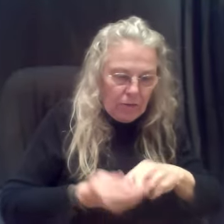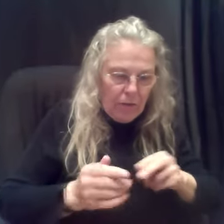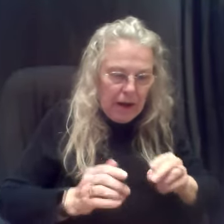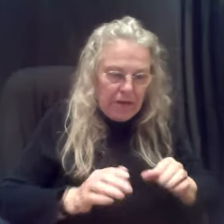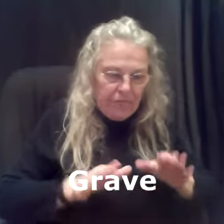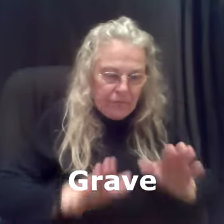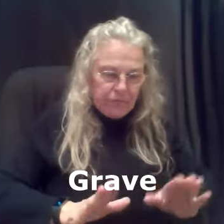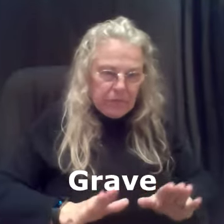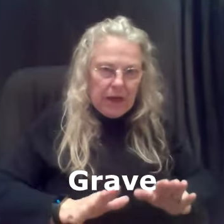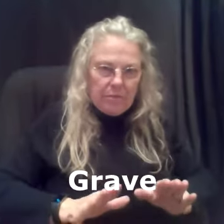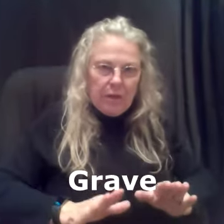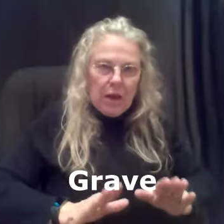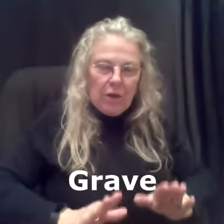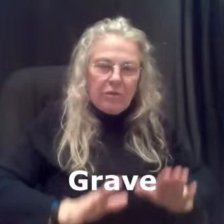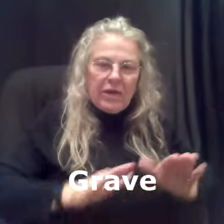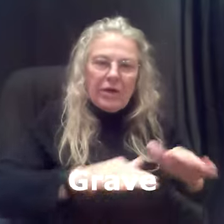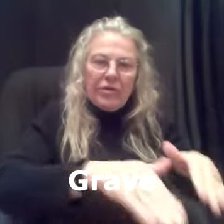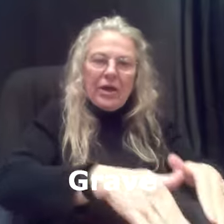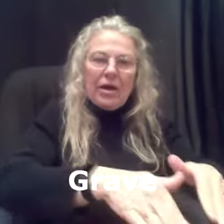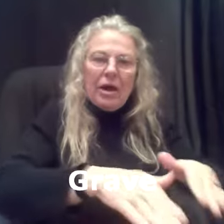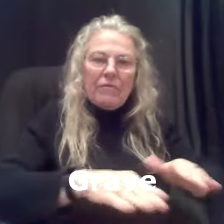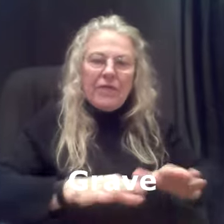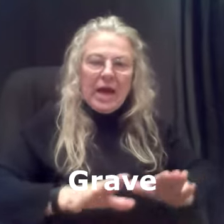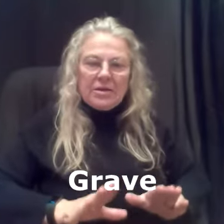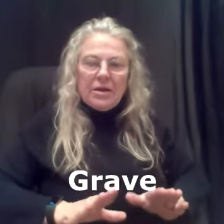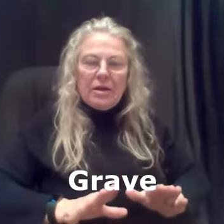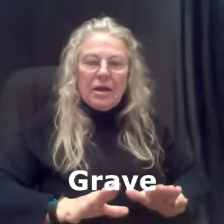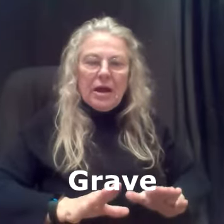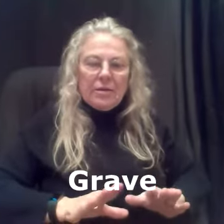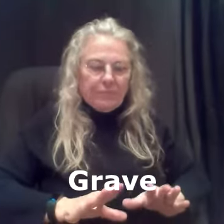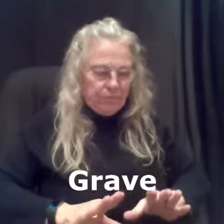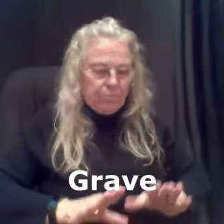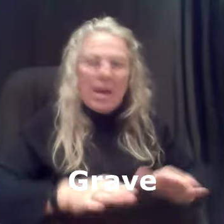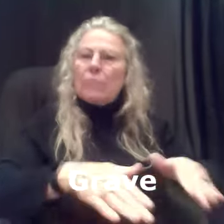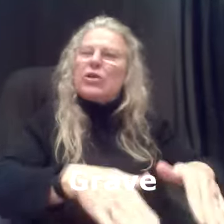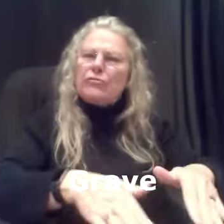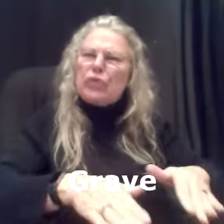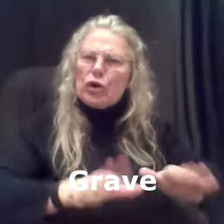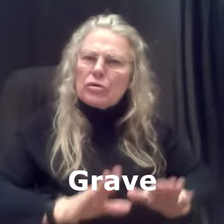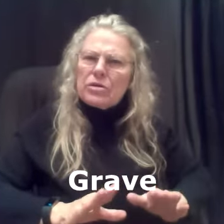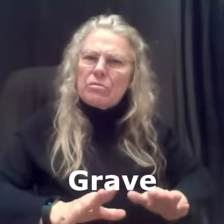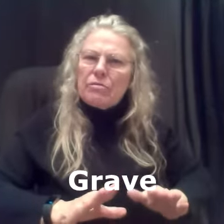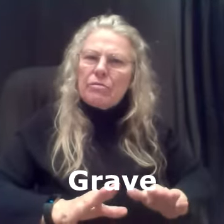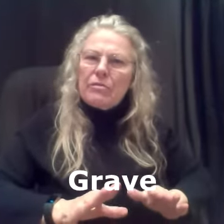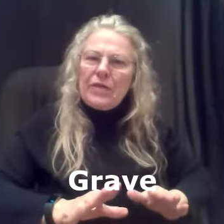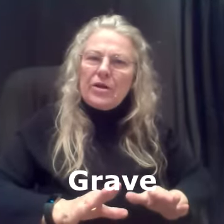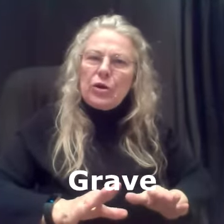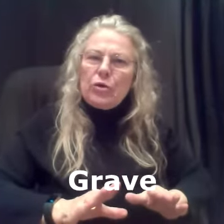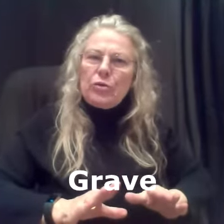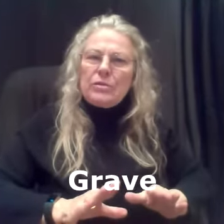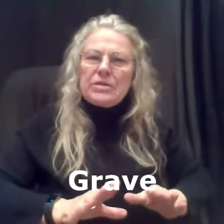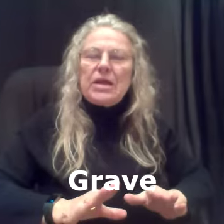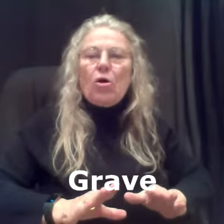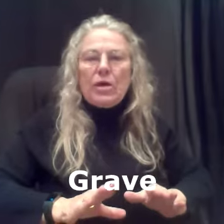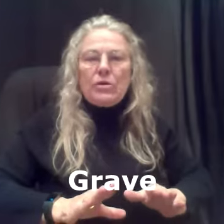Grave, and there, think of that mound of dirt that you see on a